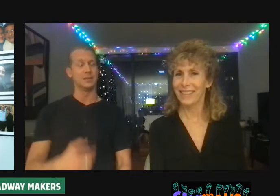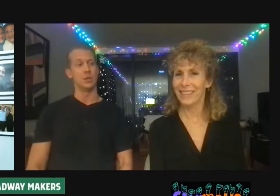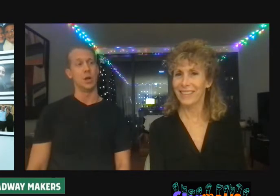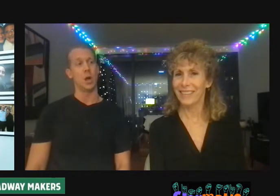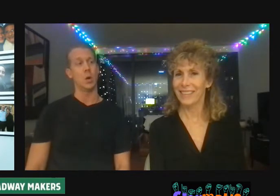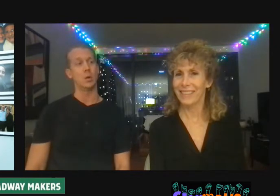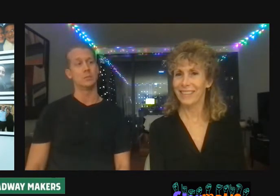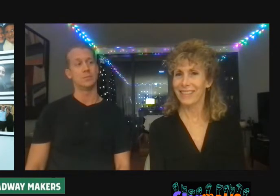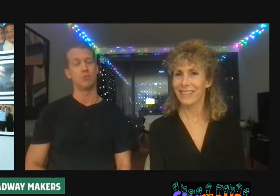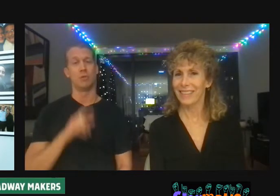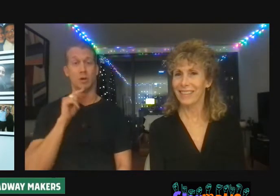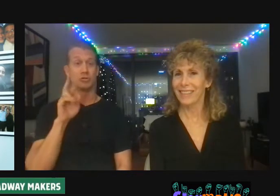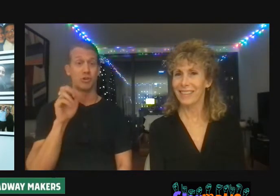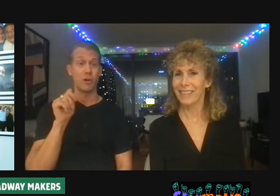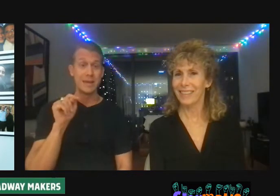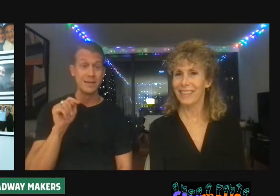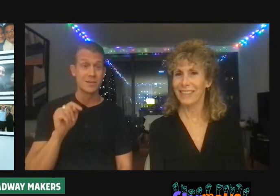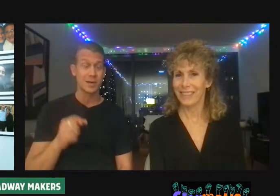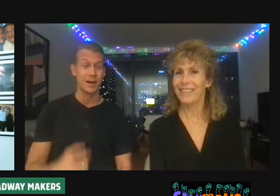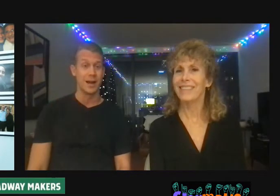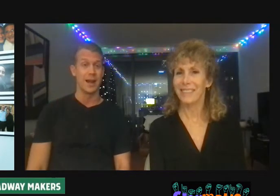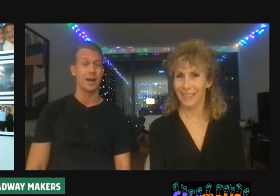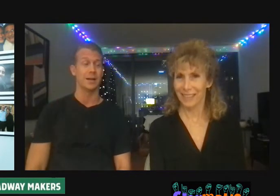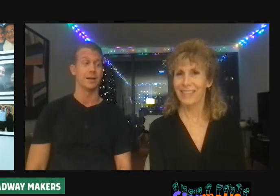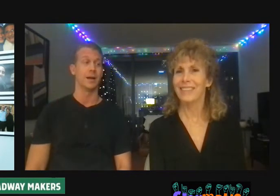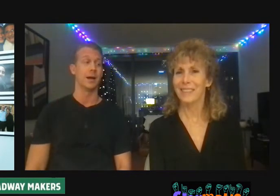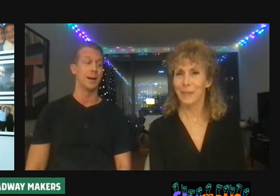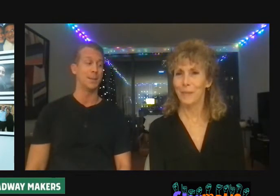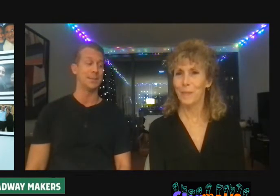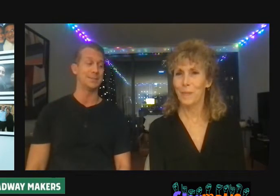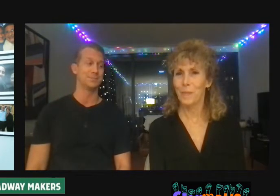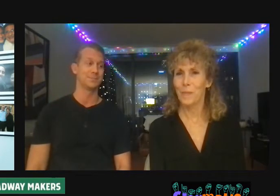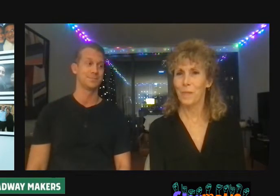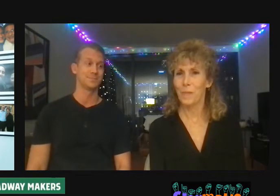been, a real treat. And